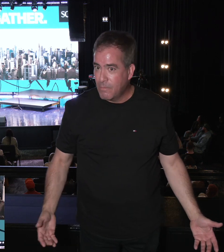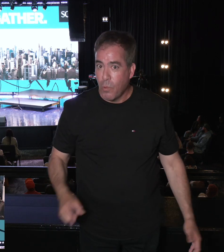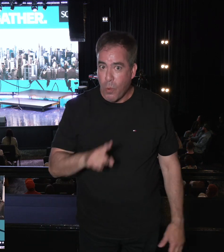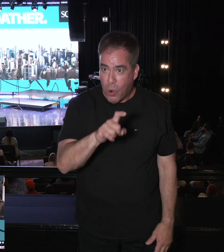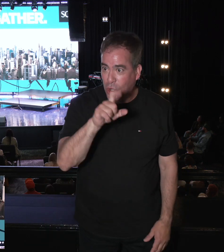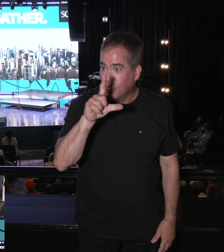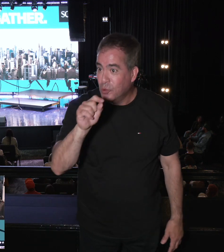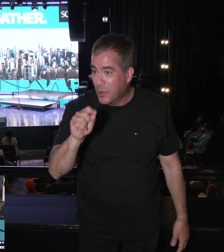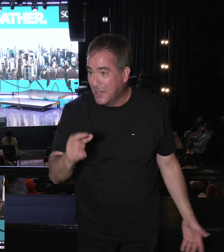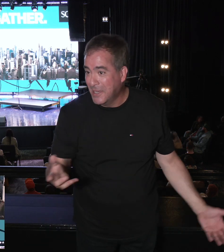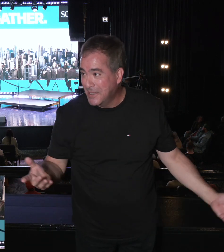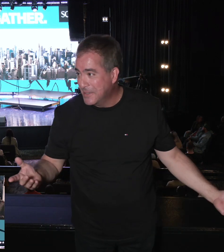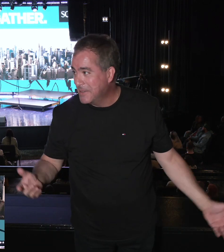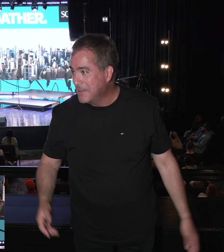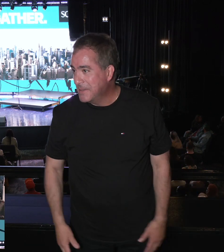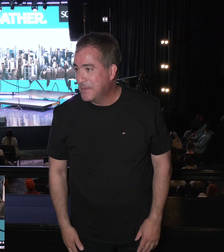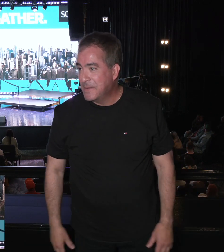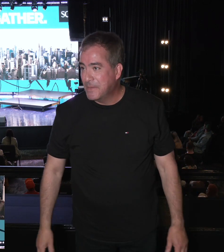120.